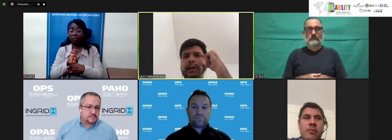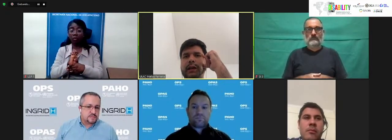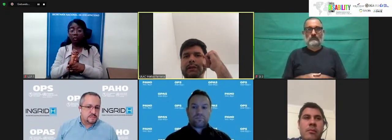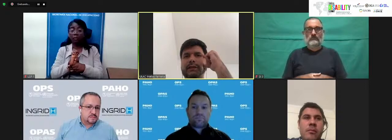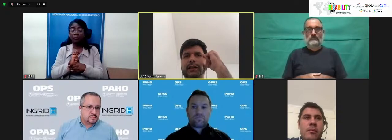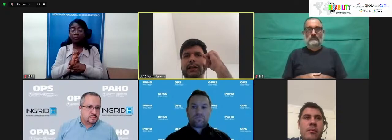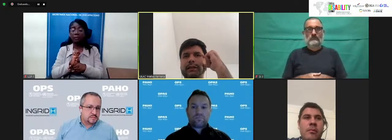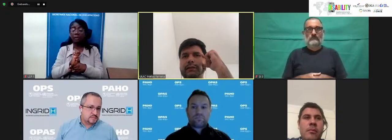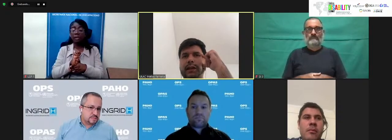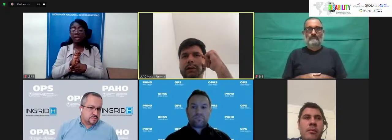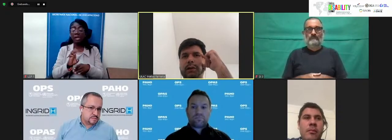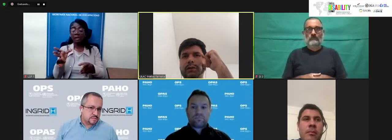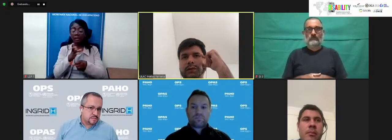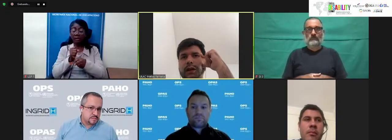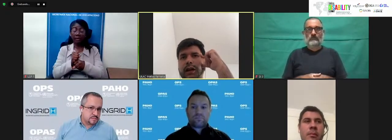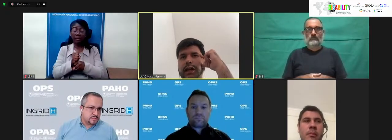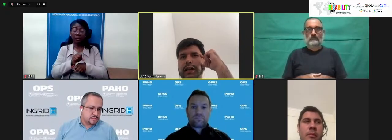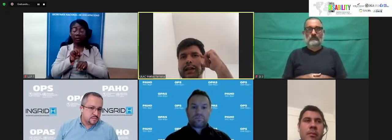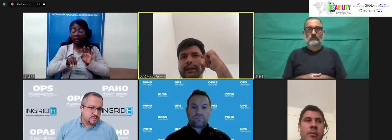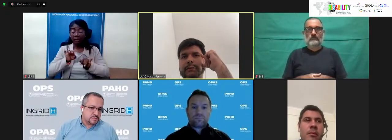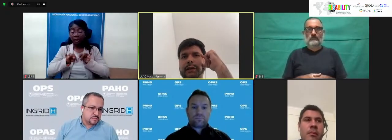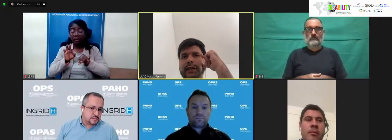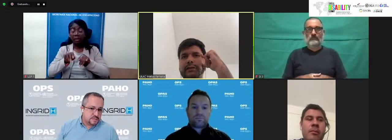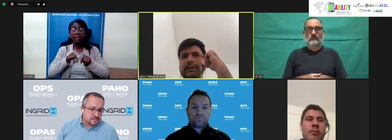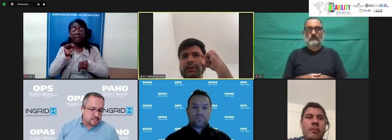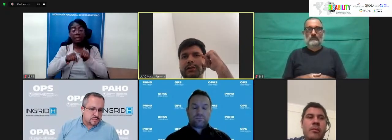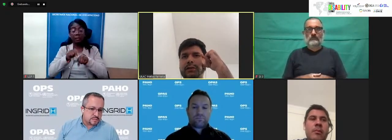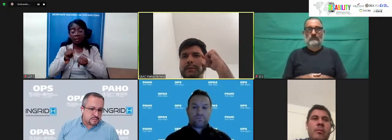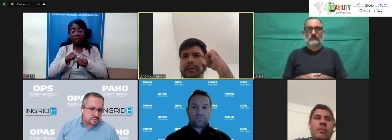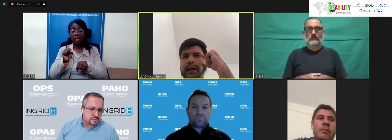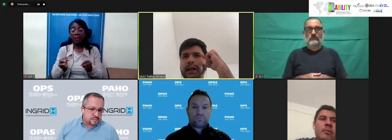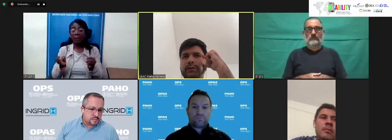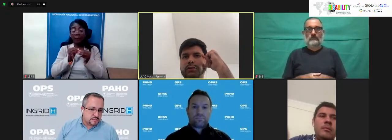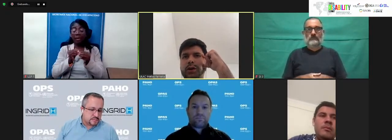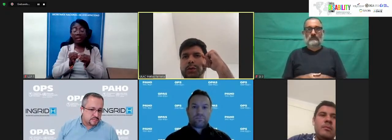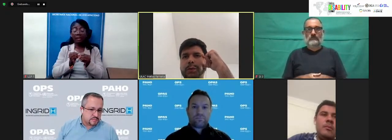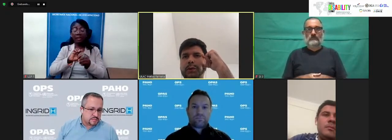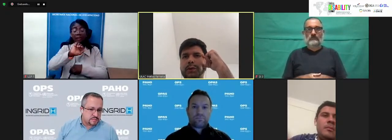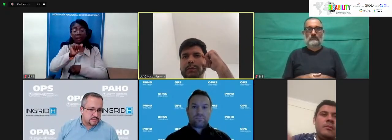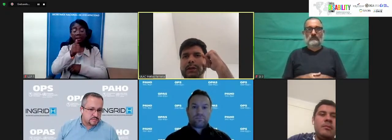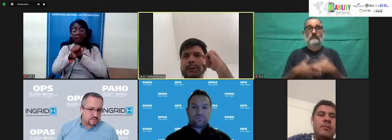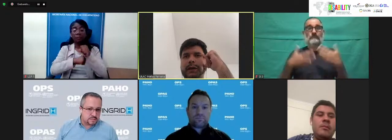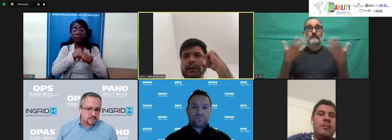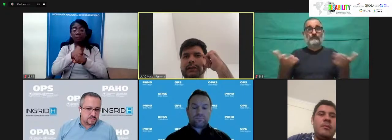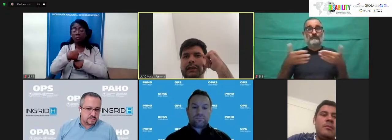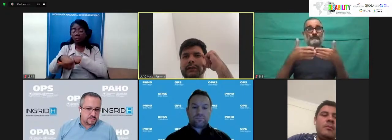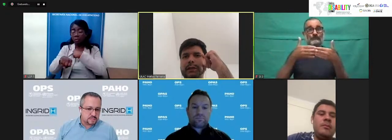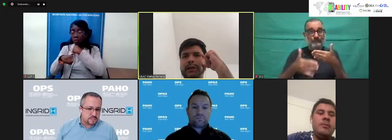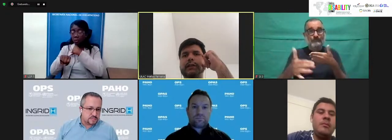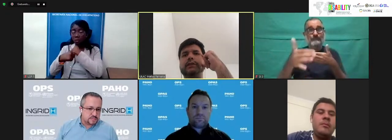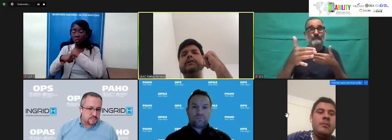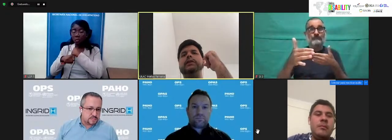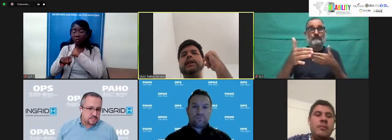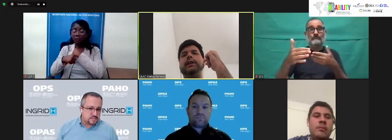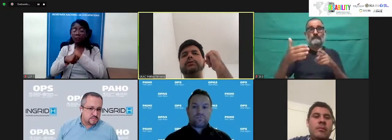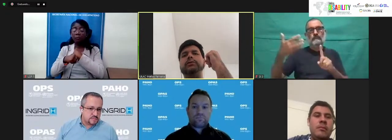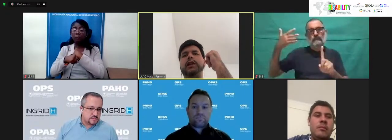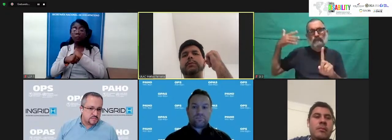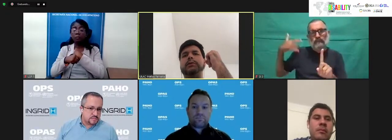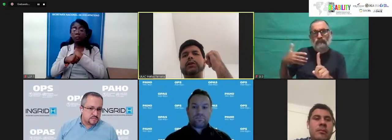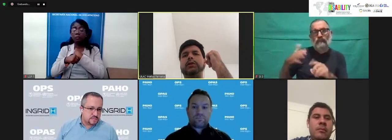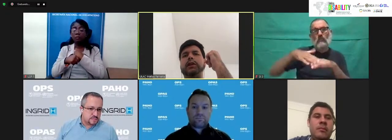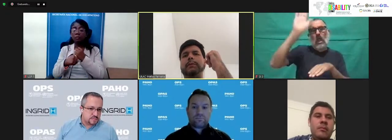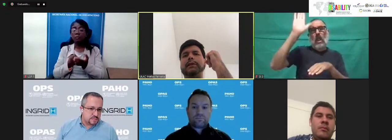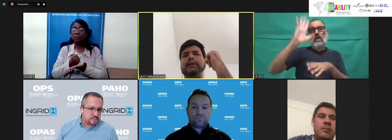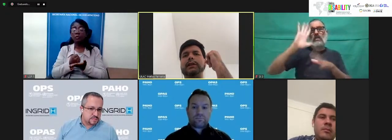manuela espejo solidari mission in ecuador and for more than 10 years he has been one of the main promoters